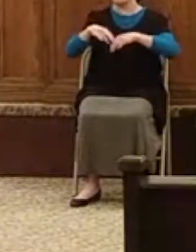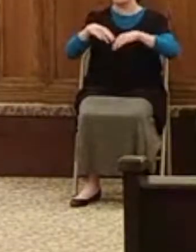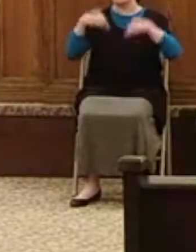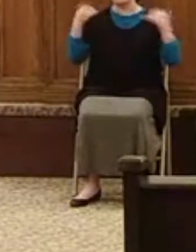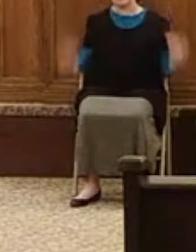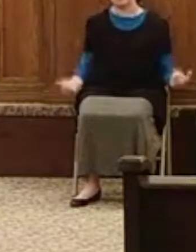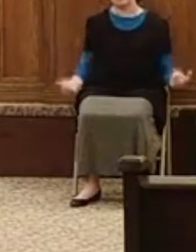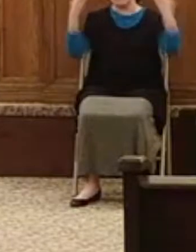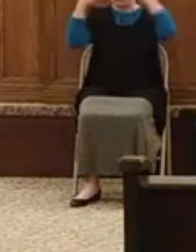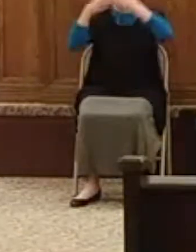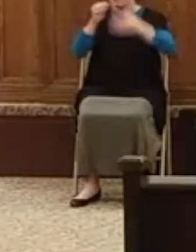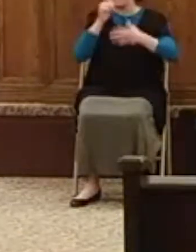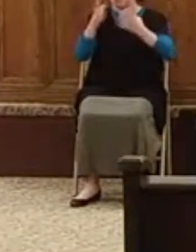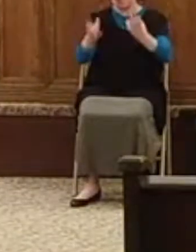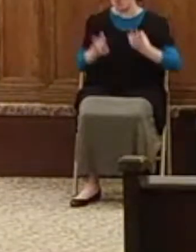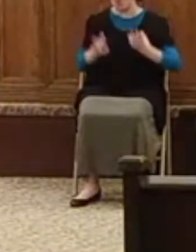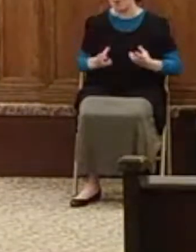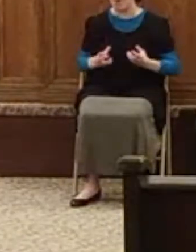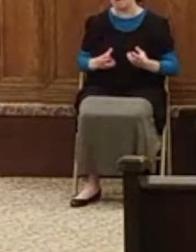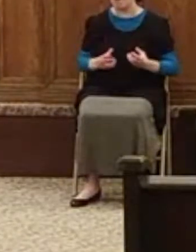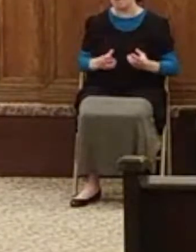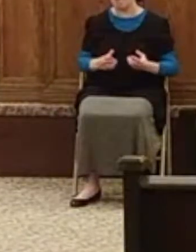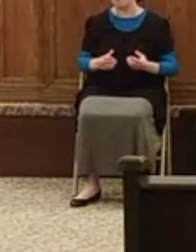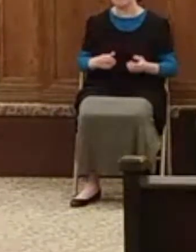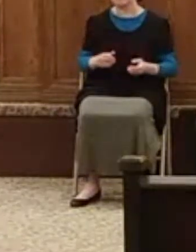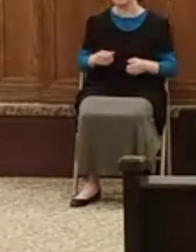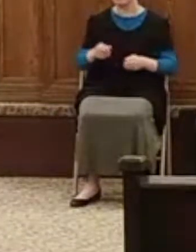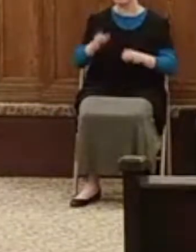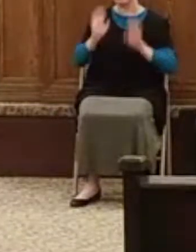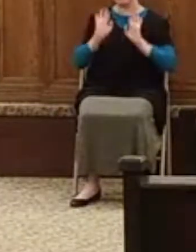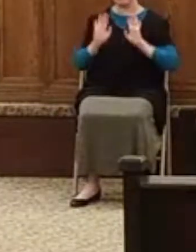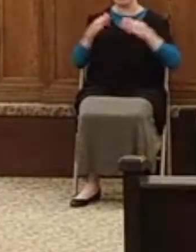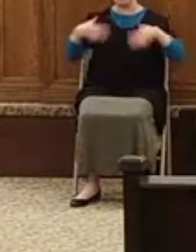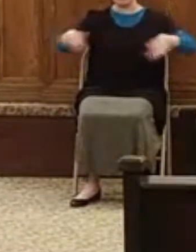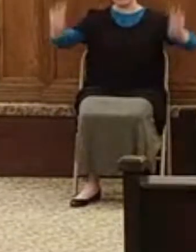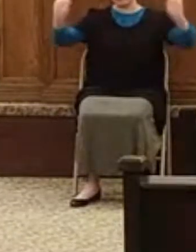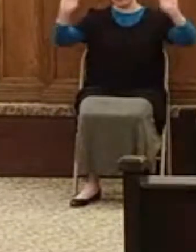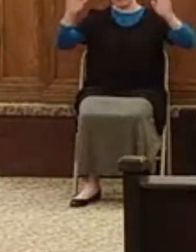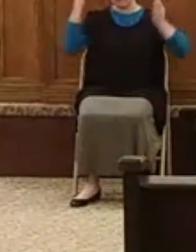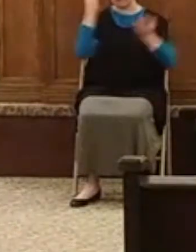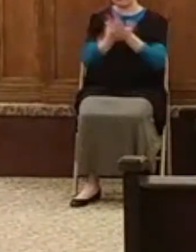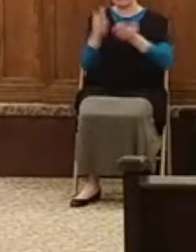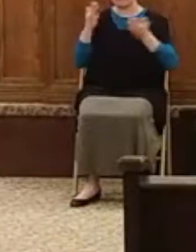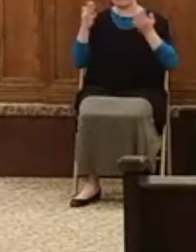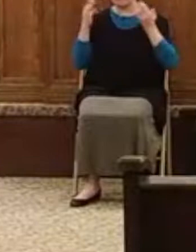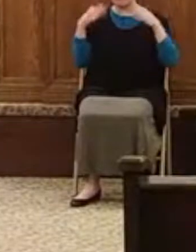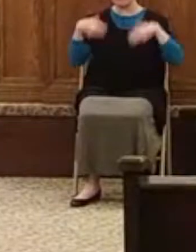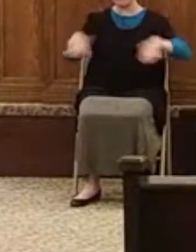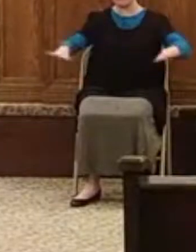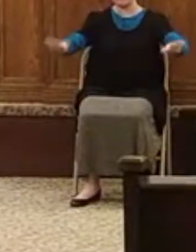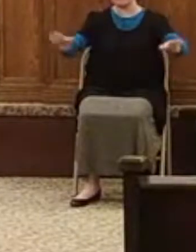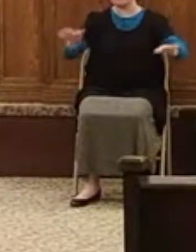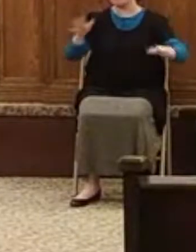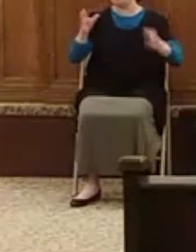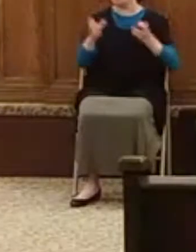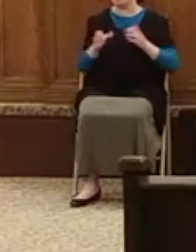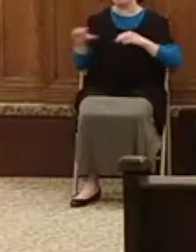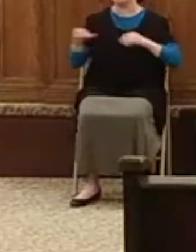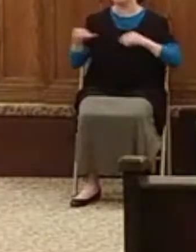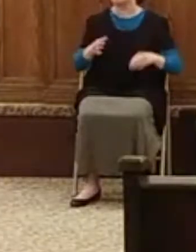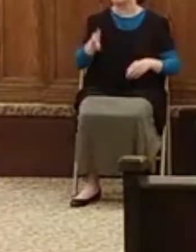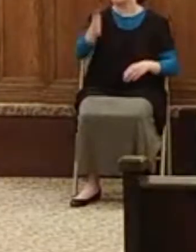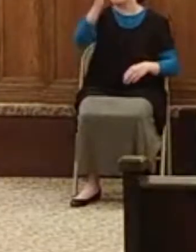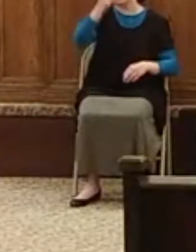present darkness. I don't want to let down. I don't want to give up or give in. I want to be